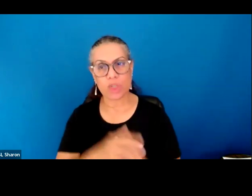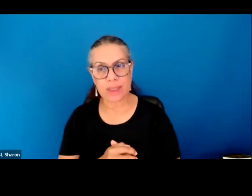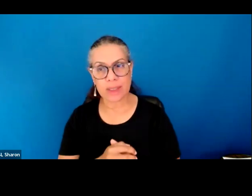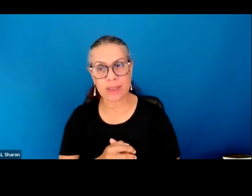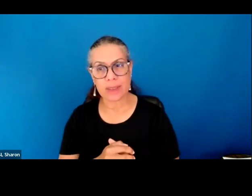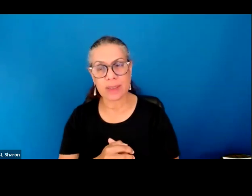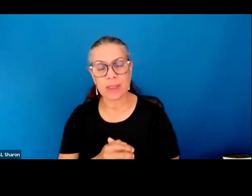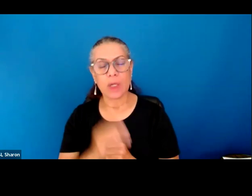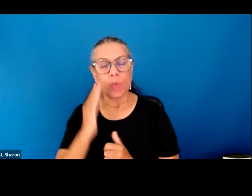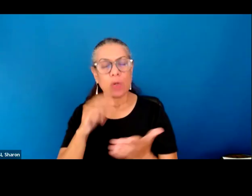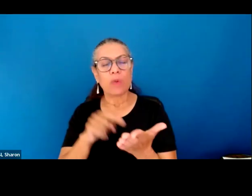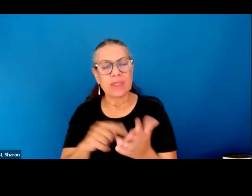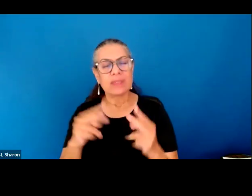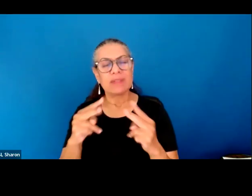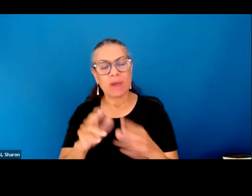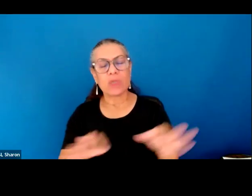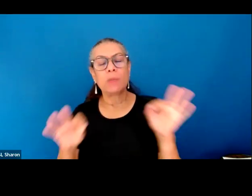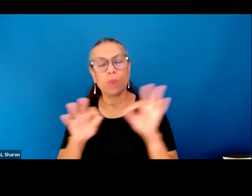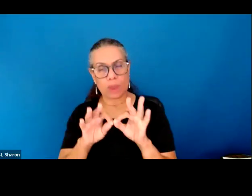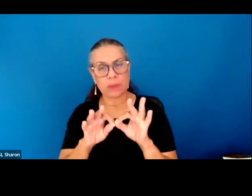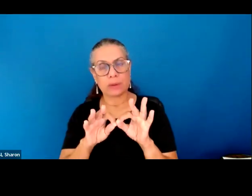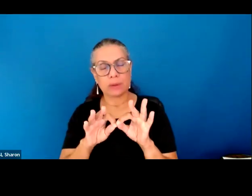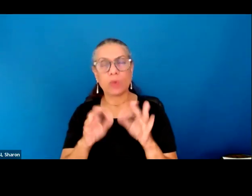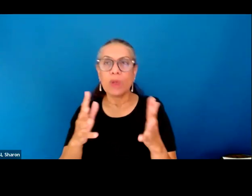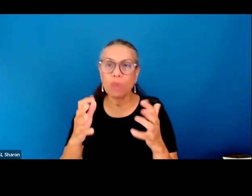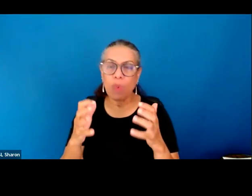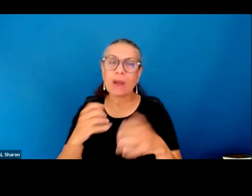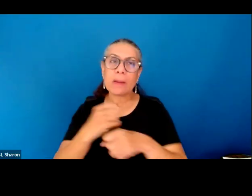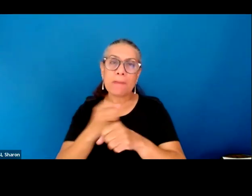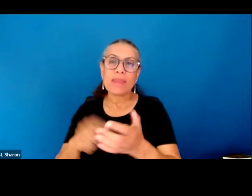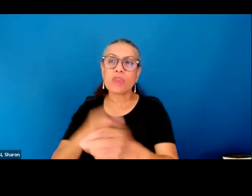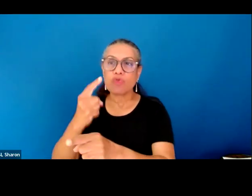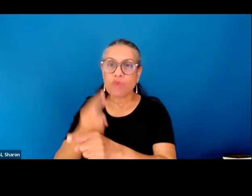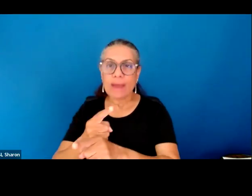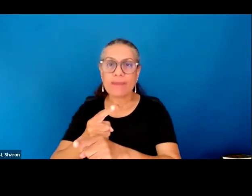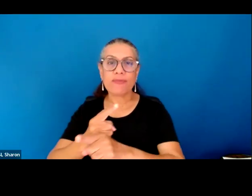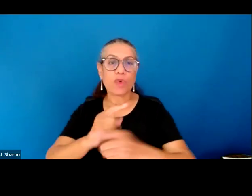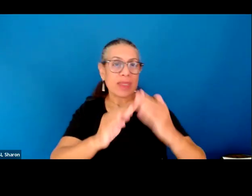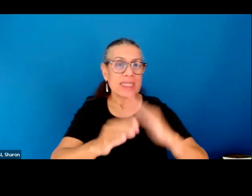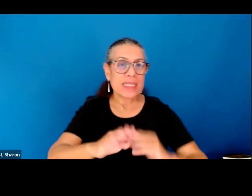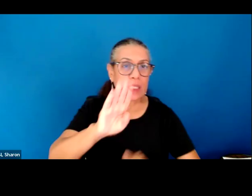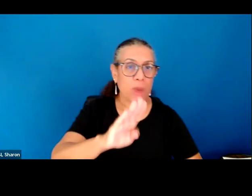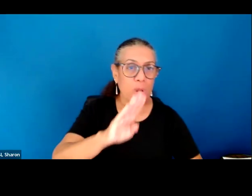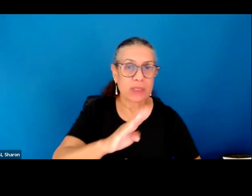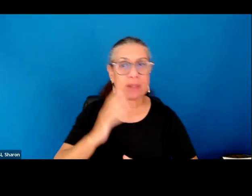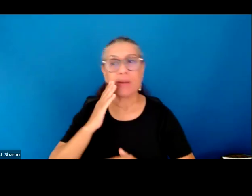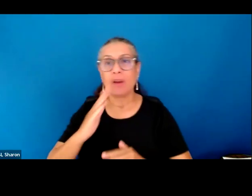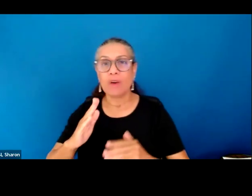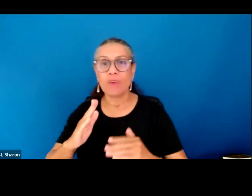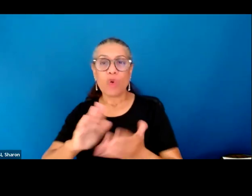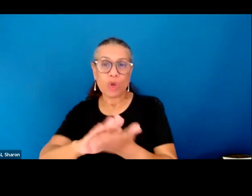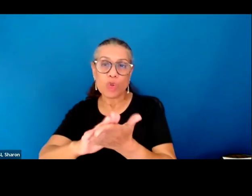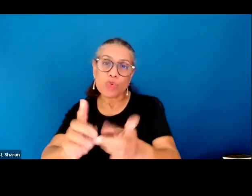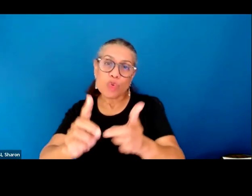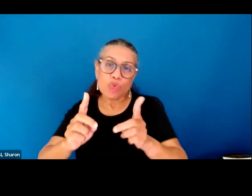trying to get this right for our city, for our district, for our families is critical. And it's